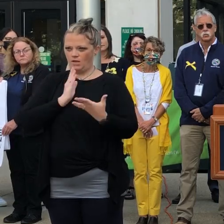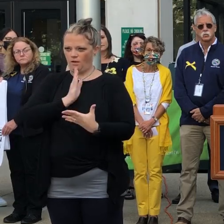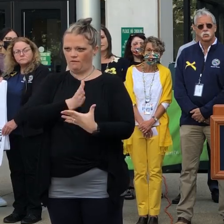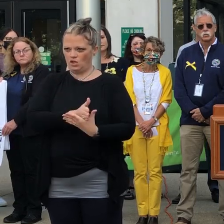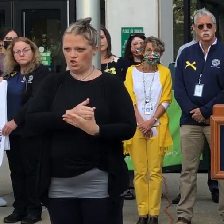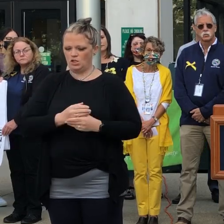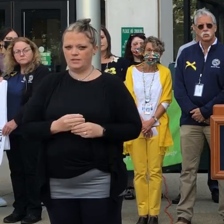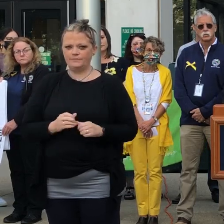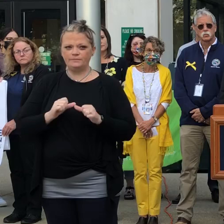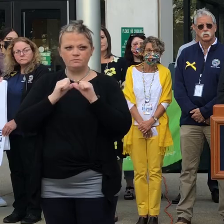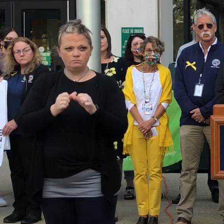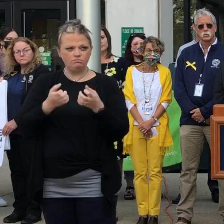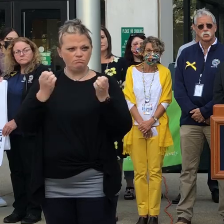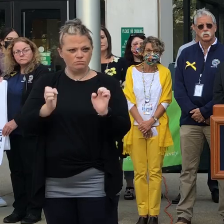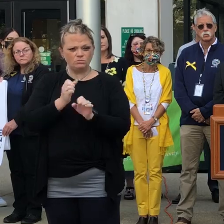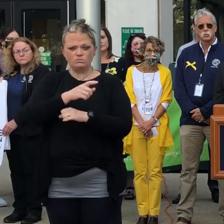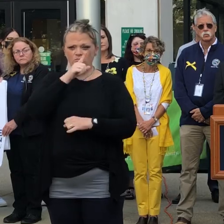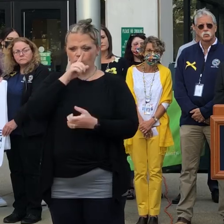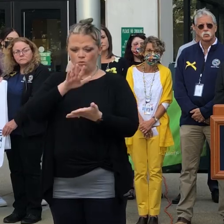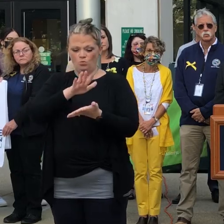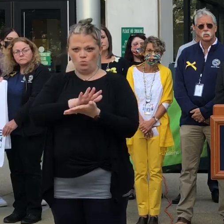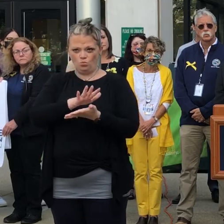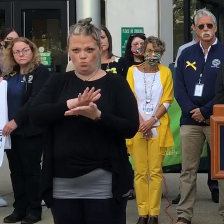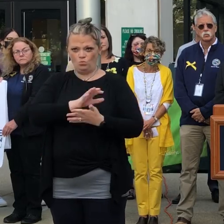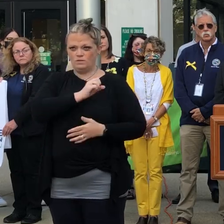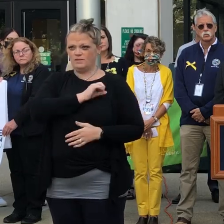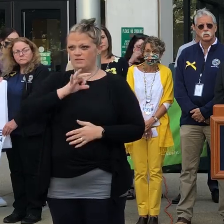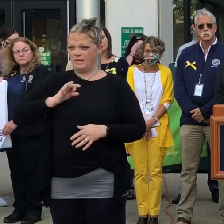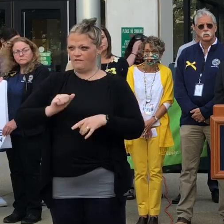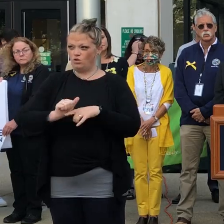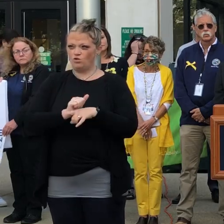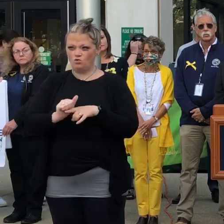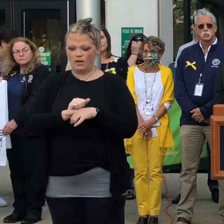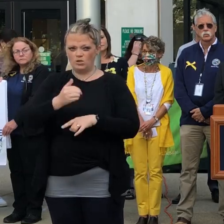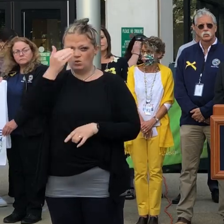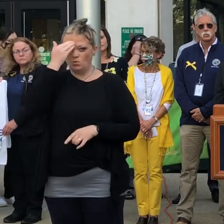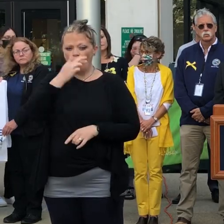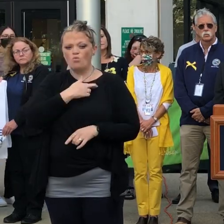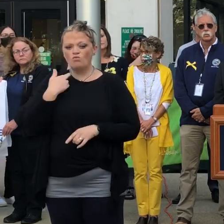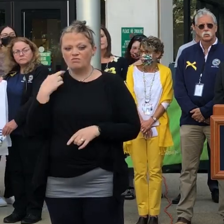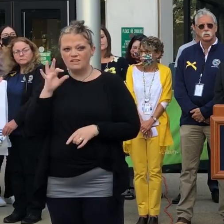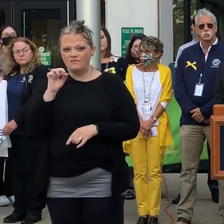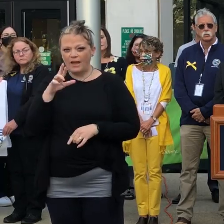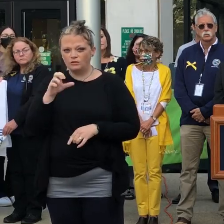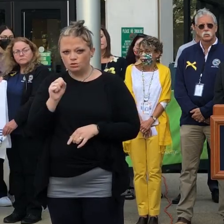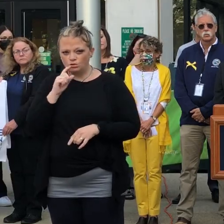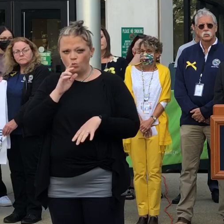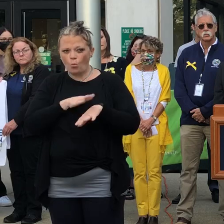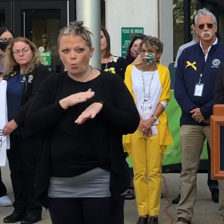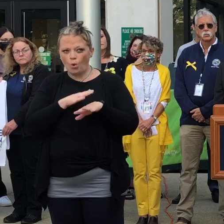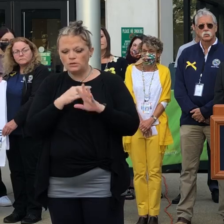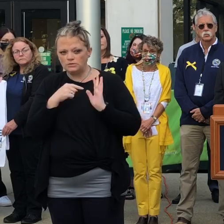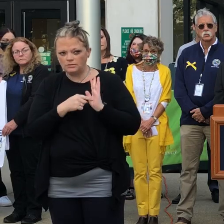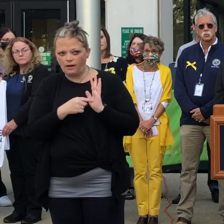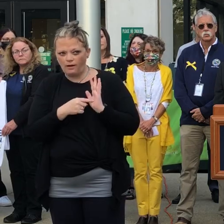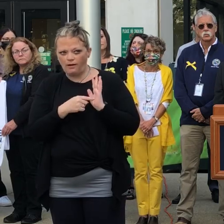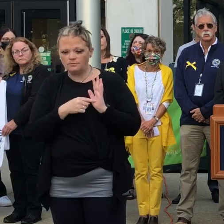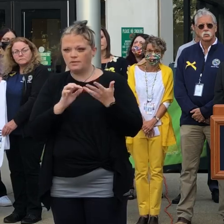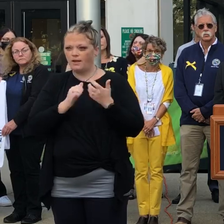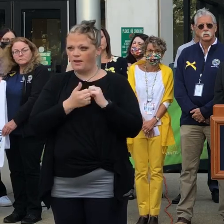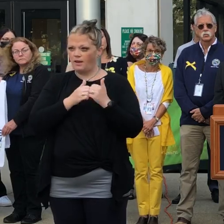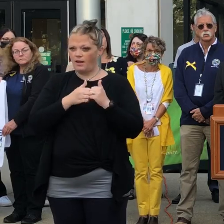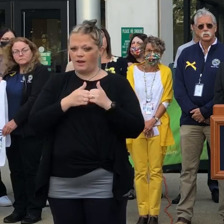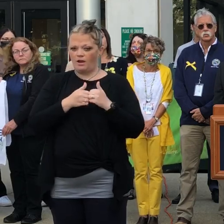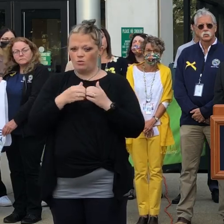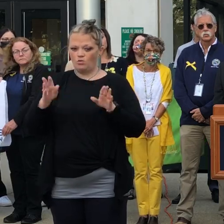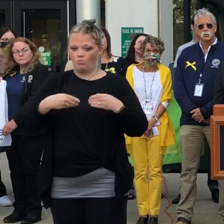We continued efforts to ensure that school staff are trained to know the risk factors, warning signs, and how to get a student